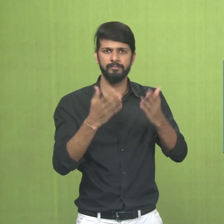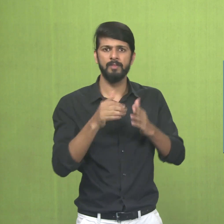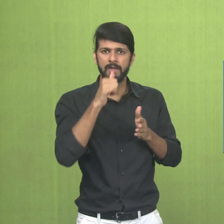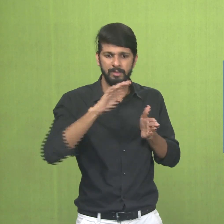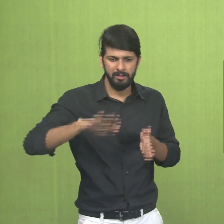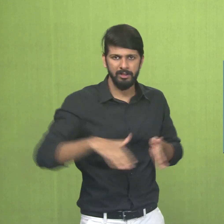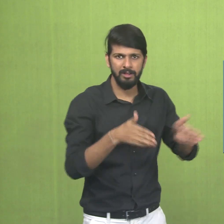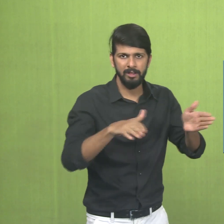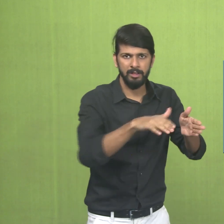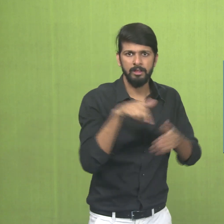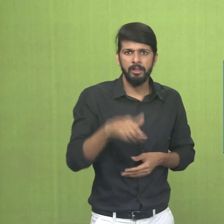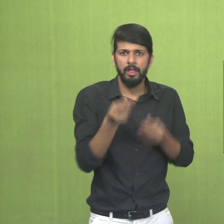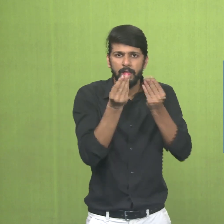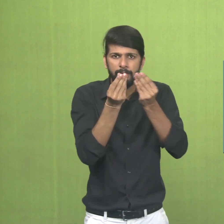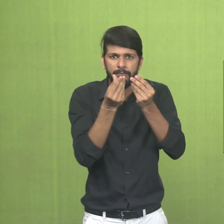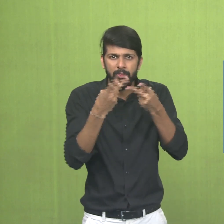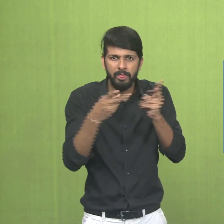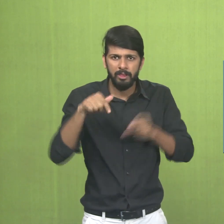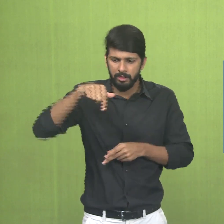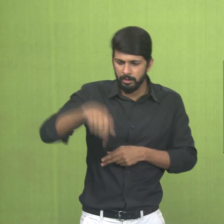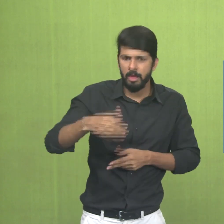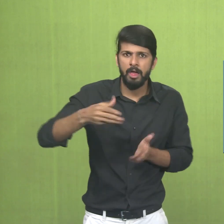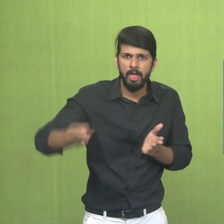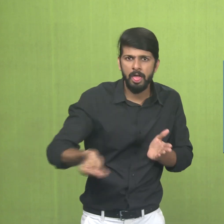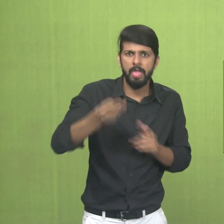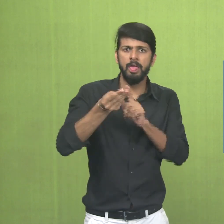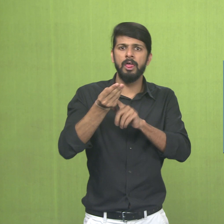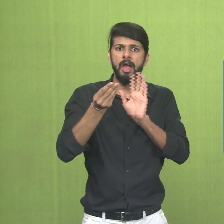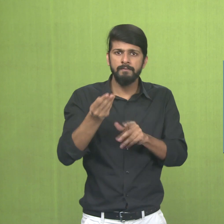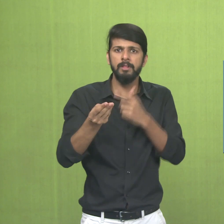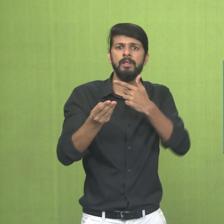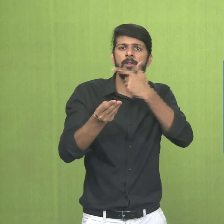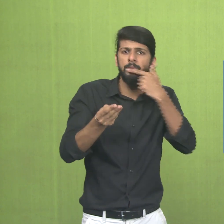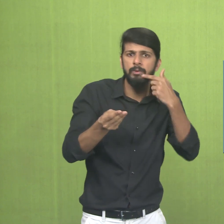example grey, he would use the river mud.